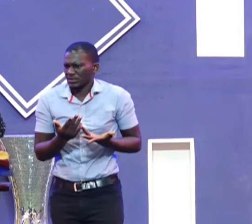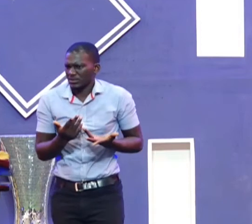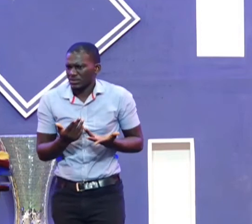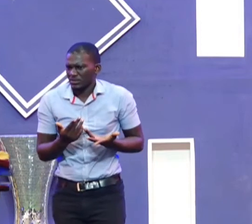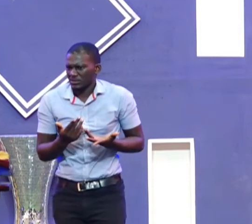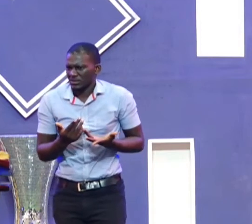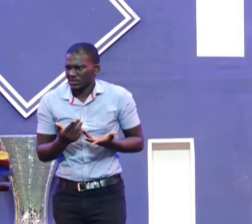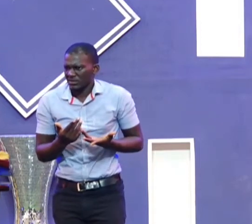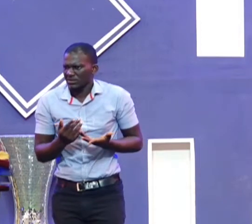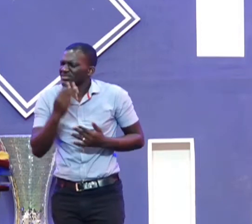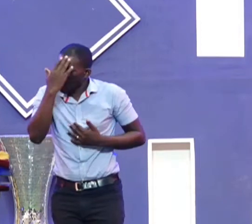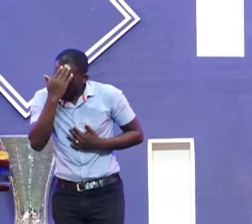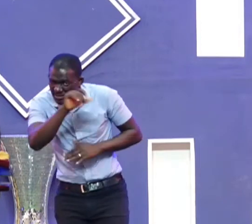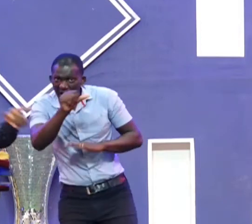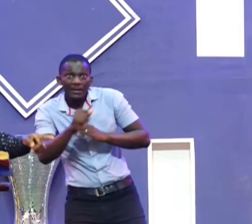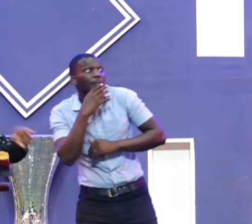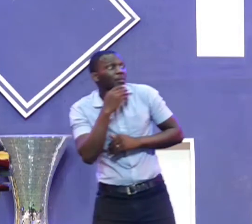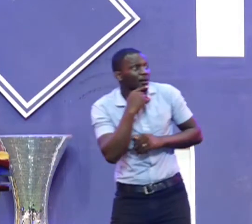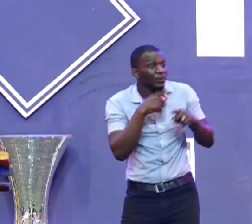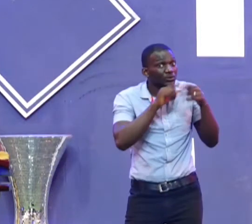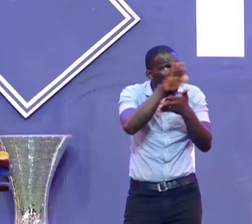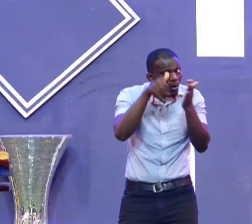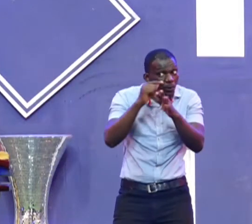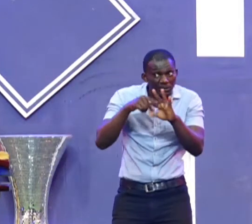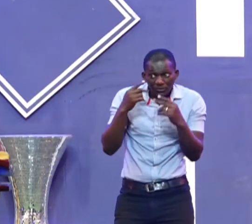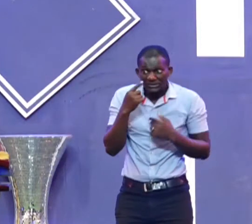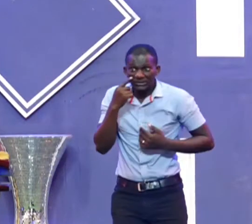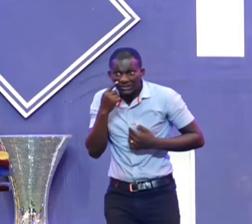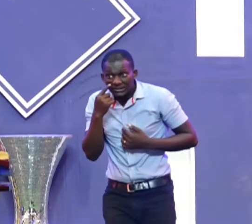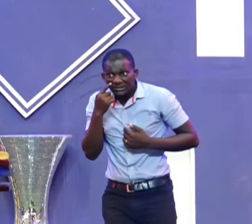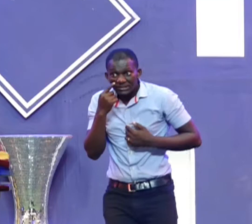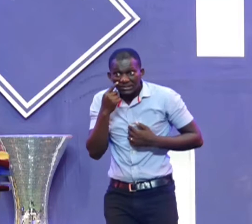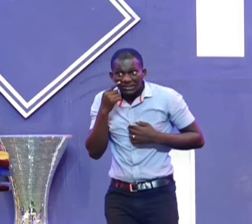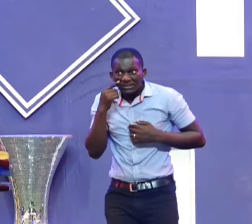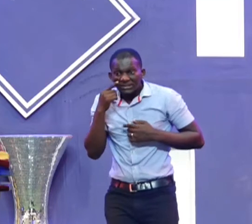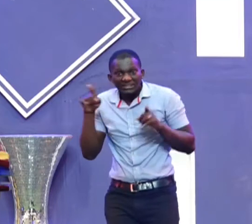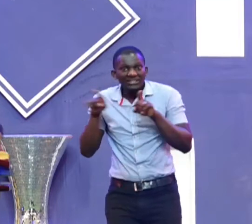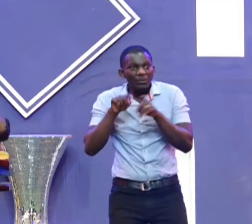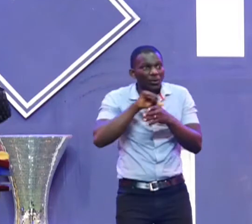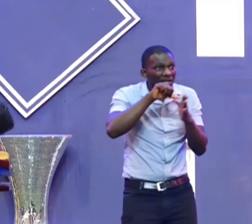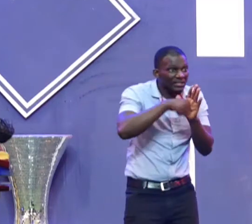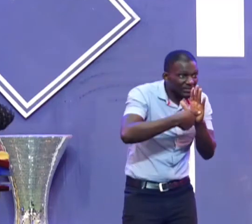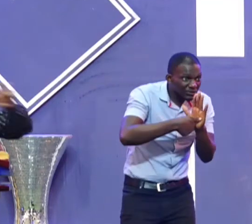Kukakana. Submission. And when you look at everything,